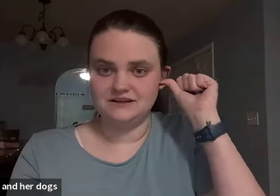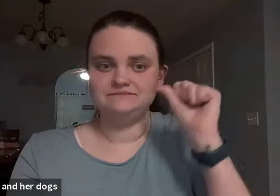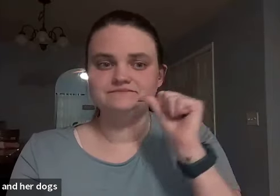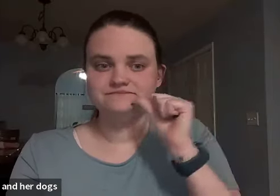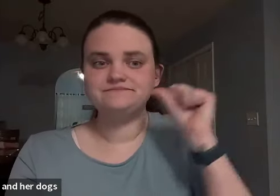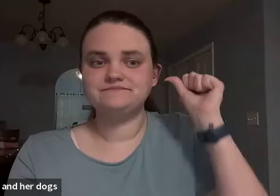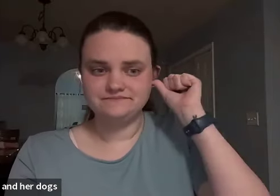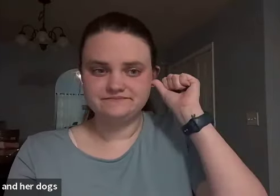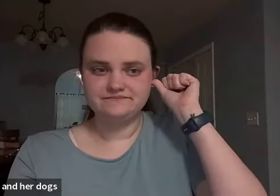Yesterday.